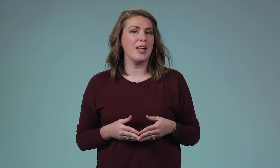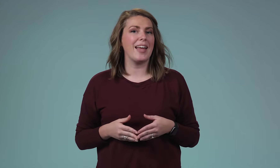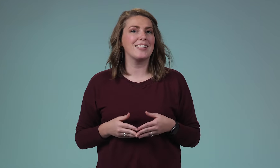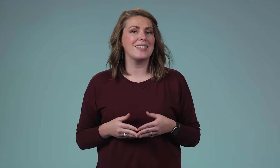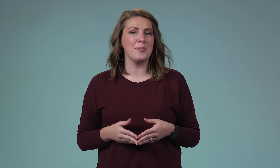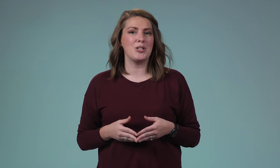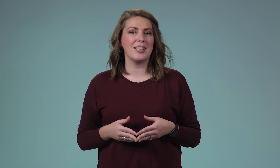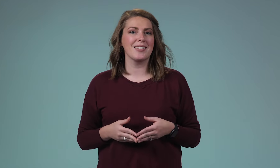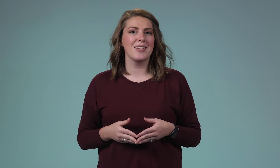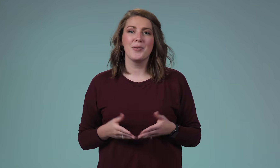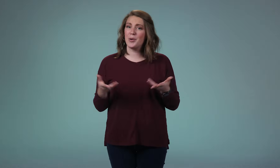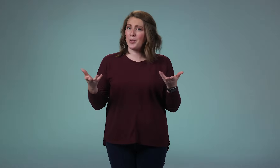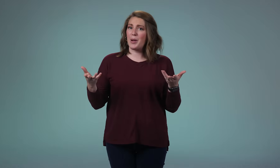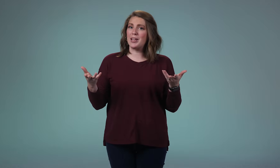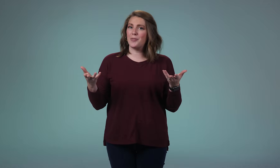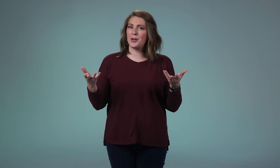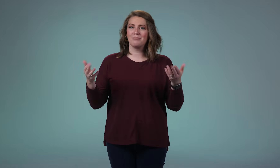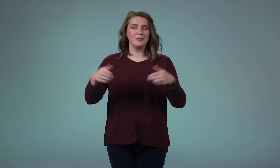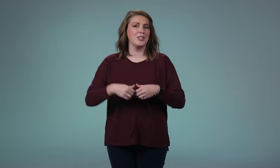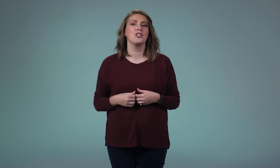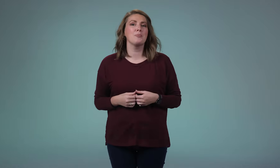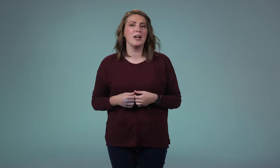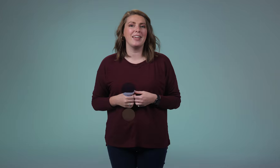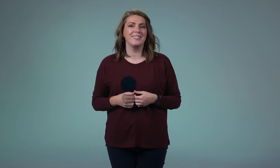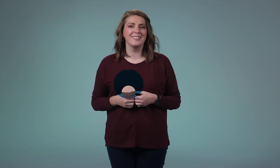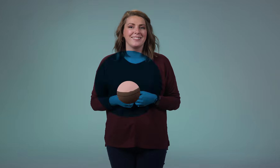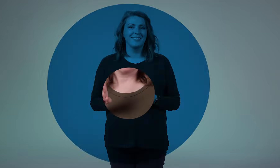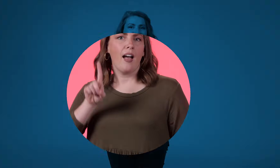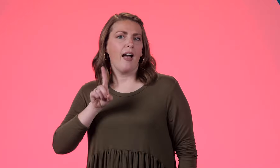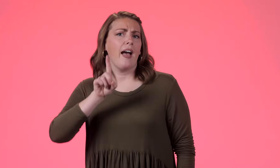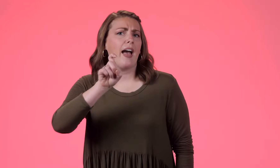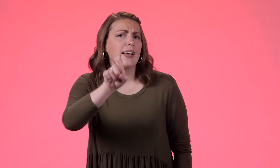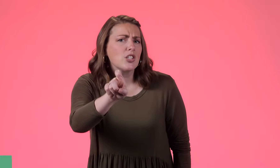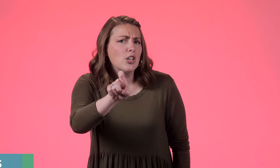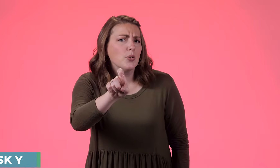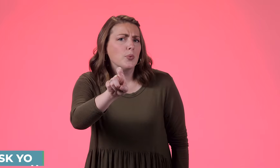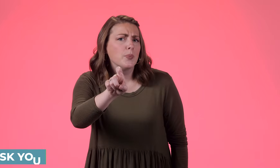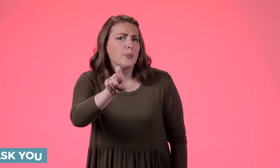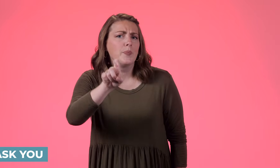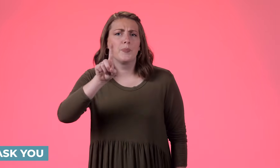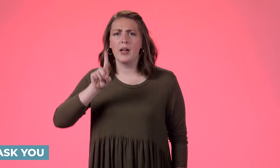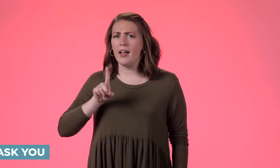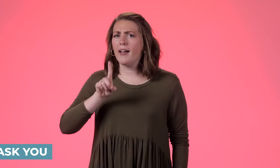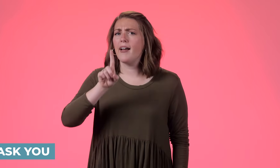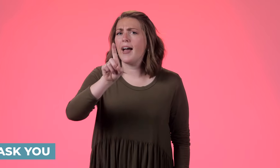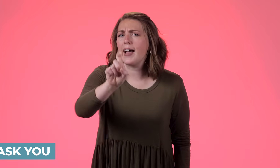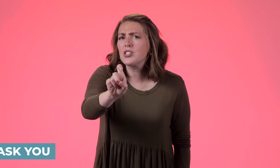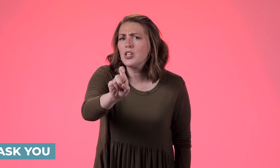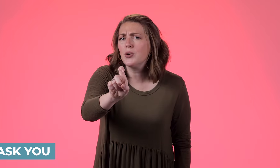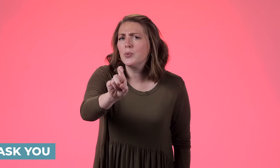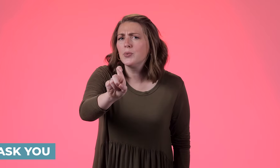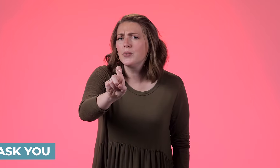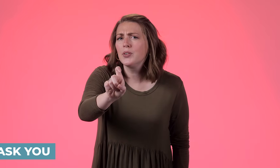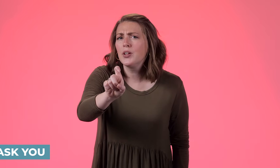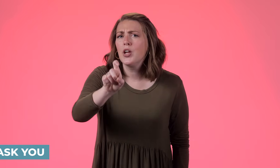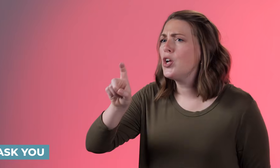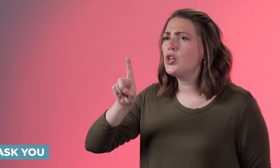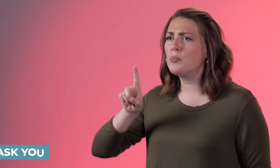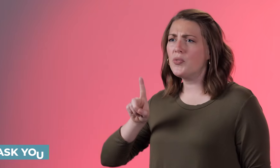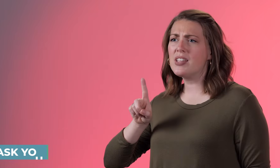and subjects. What are we waiting for? Let's jump right in. Ask you. Ask you. You're moving the